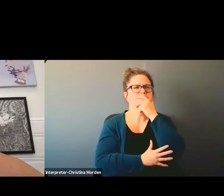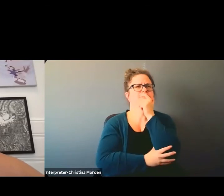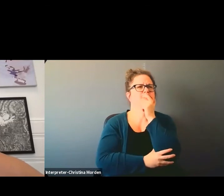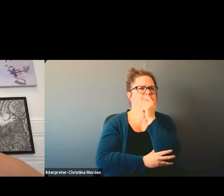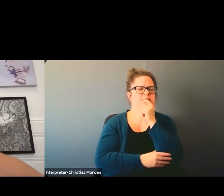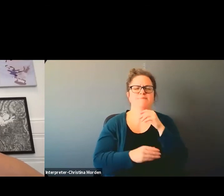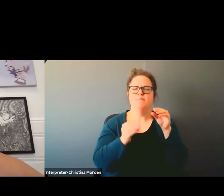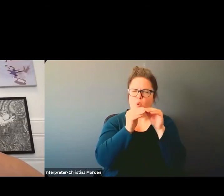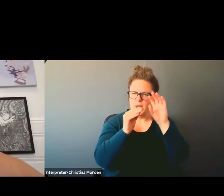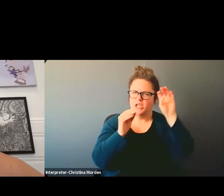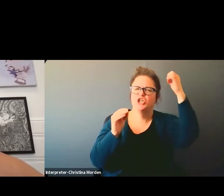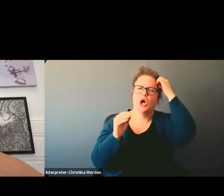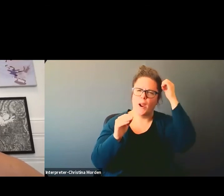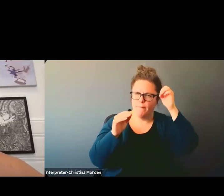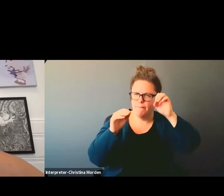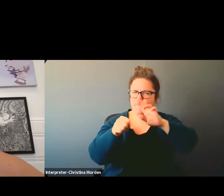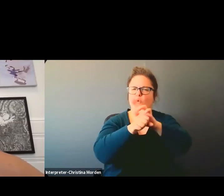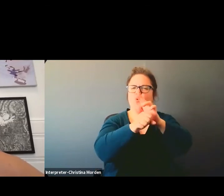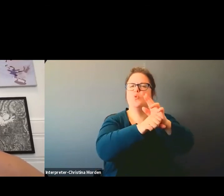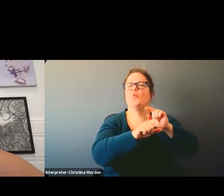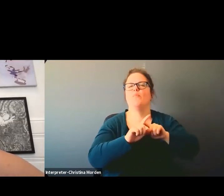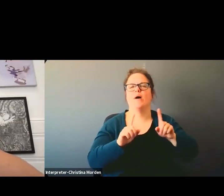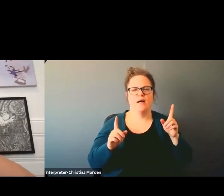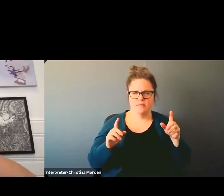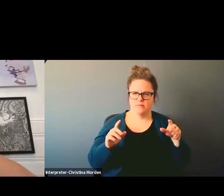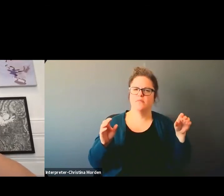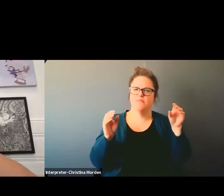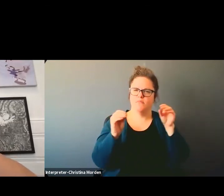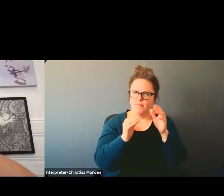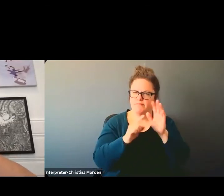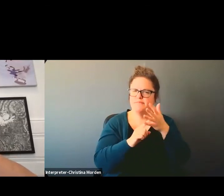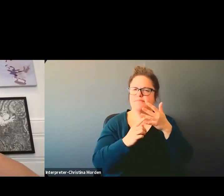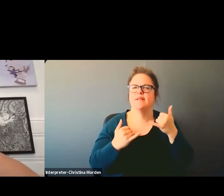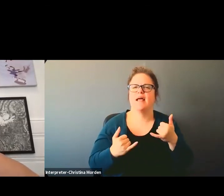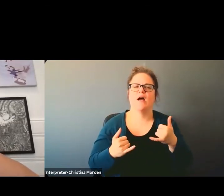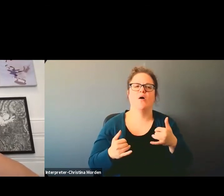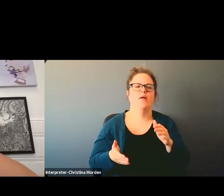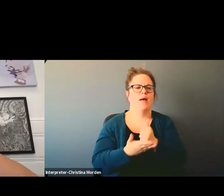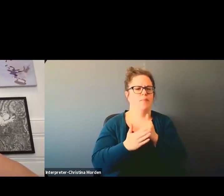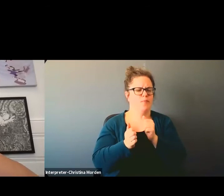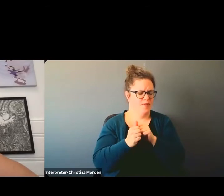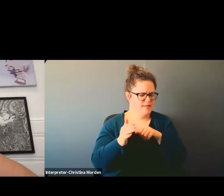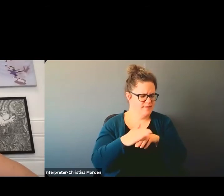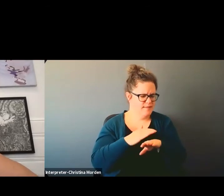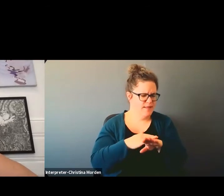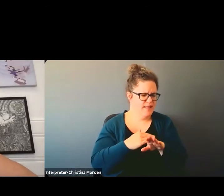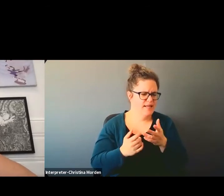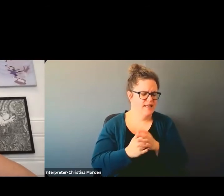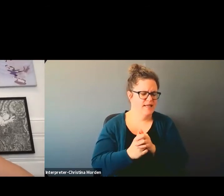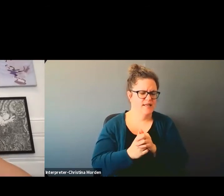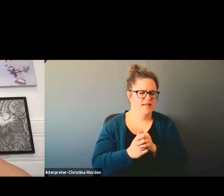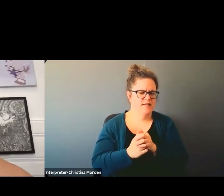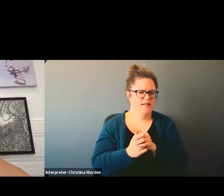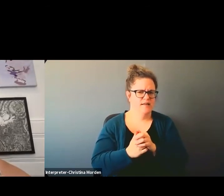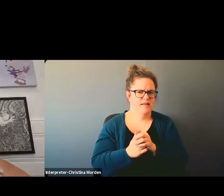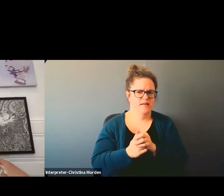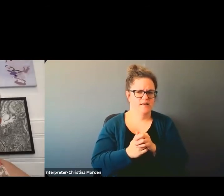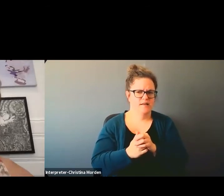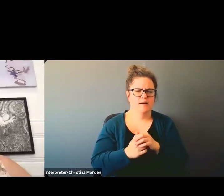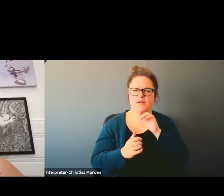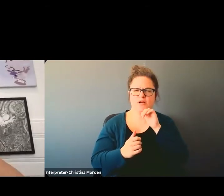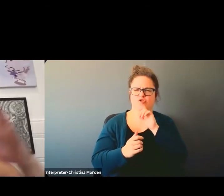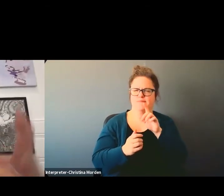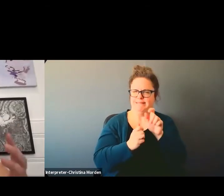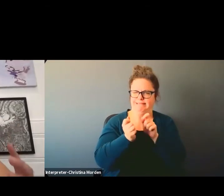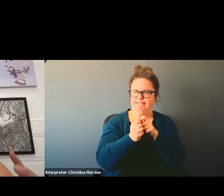I think, seeing it here more. And it tells the accessibility of different spaces. So, which, you know, it's